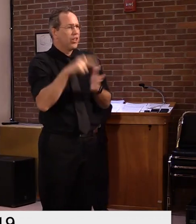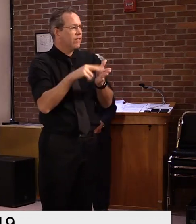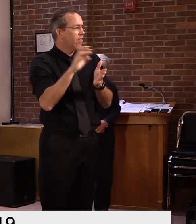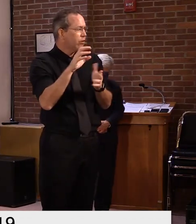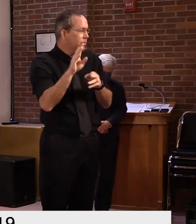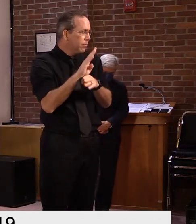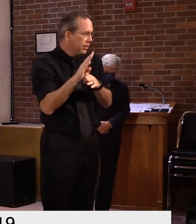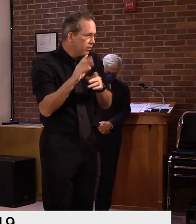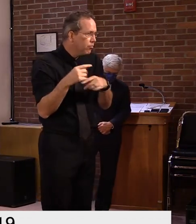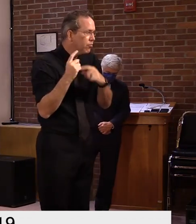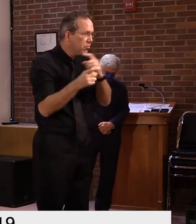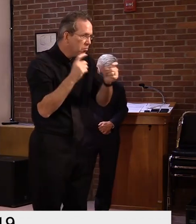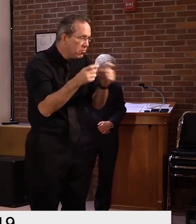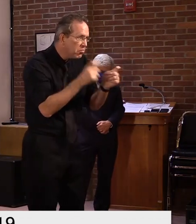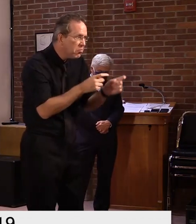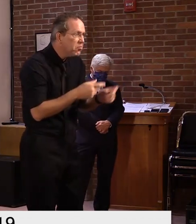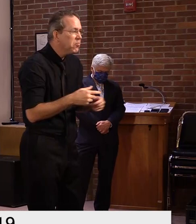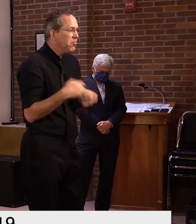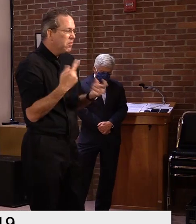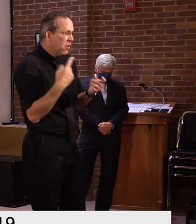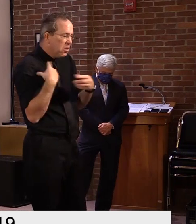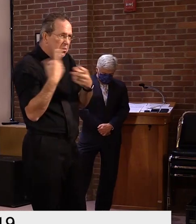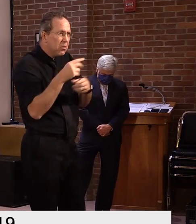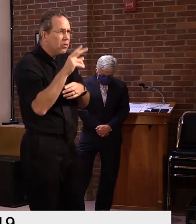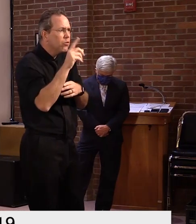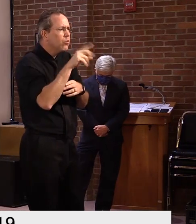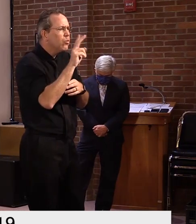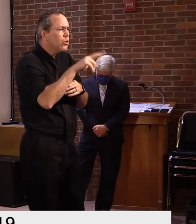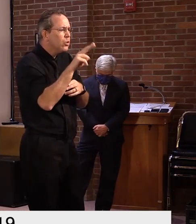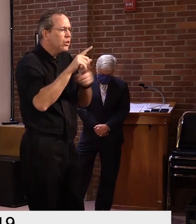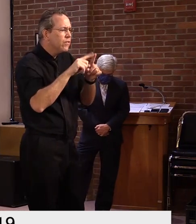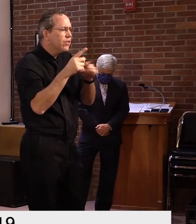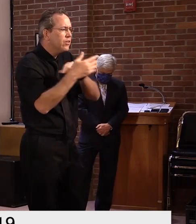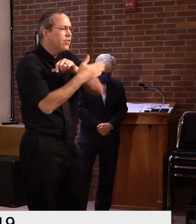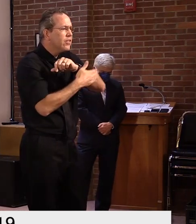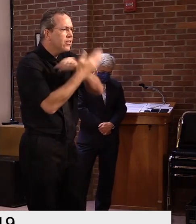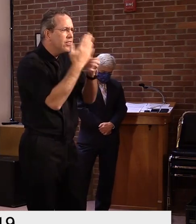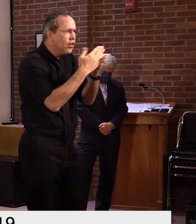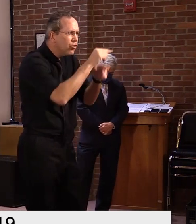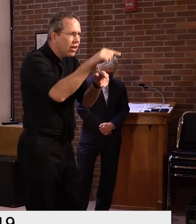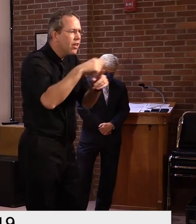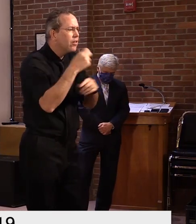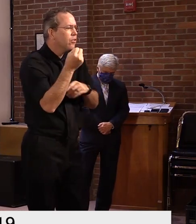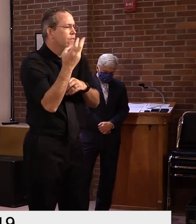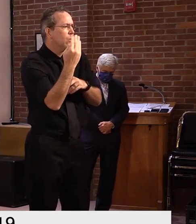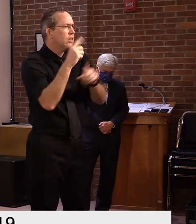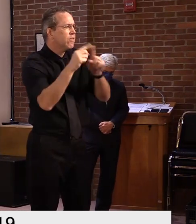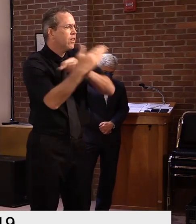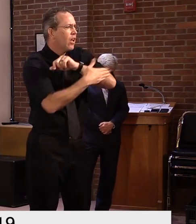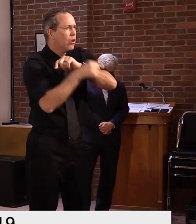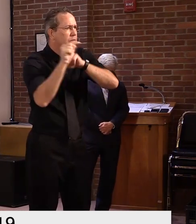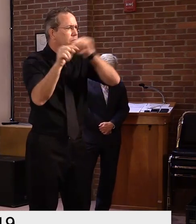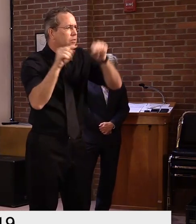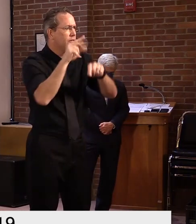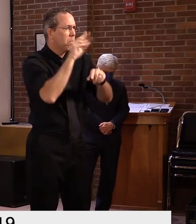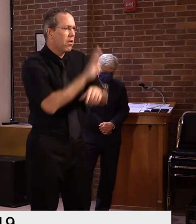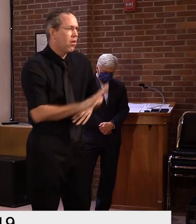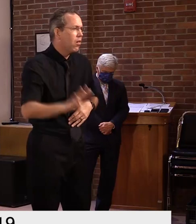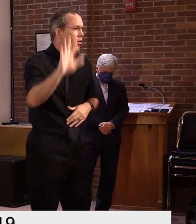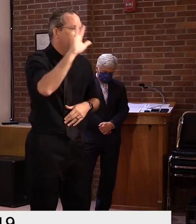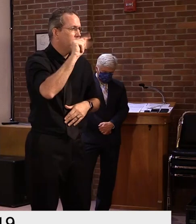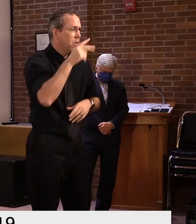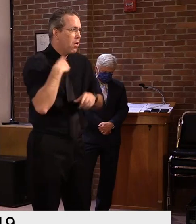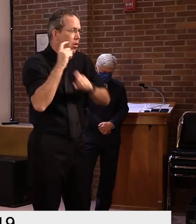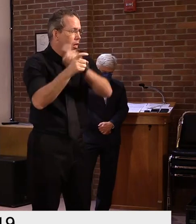sectors and in all 14 counties in Vermont. We have tried to be as nimble and flexible as possible in executing